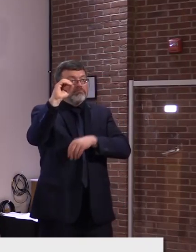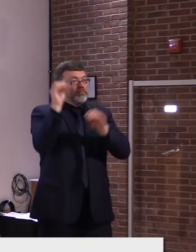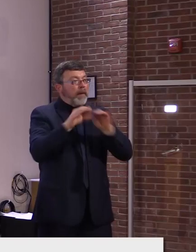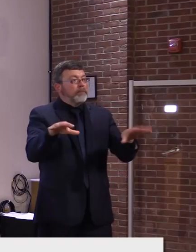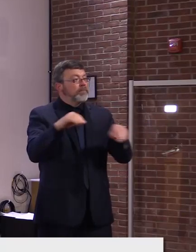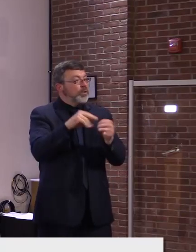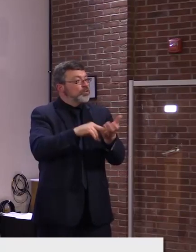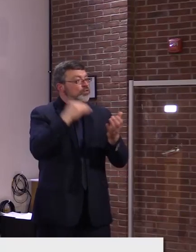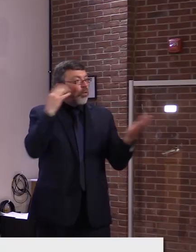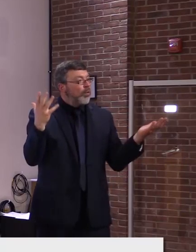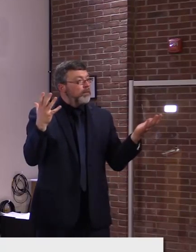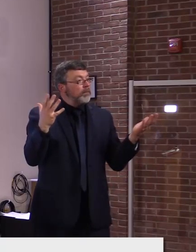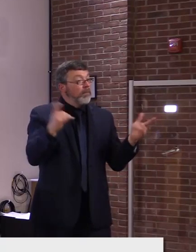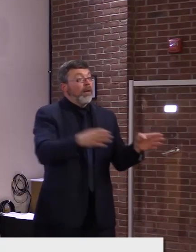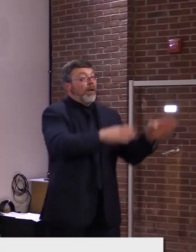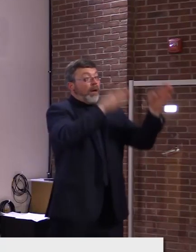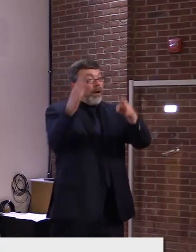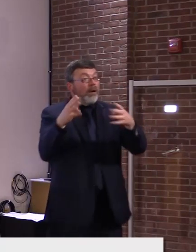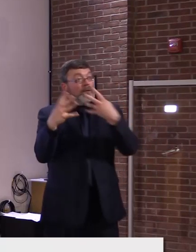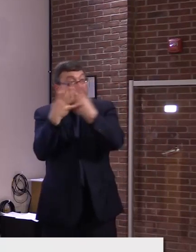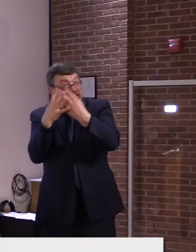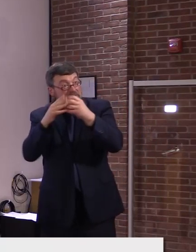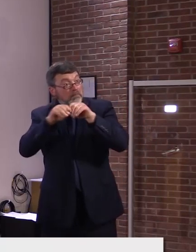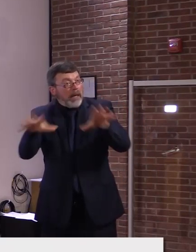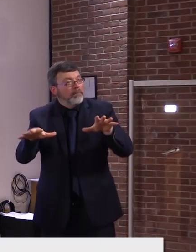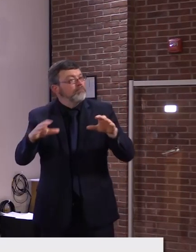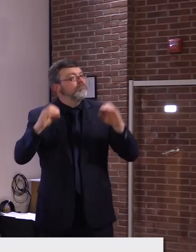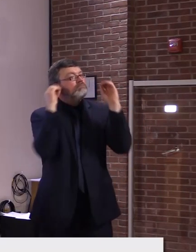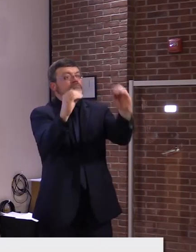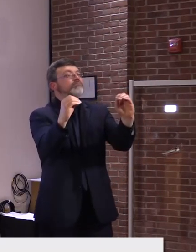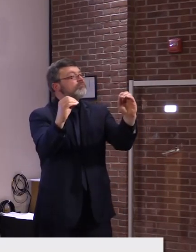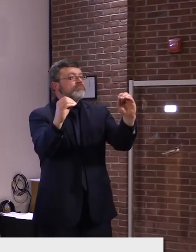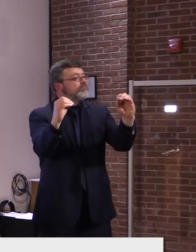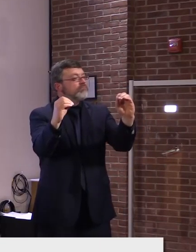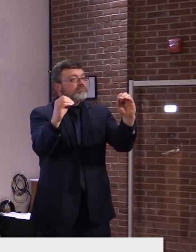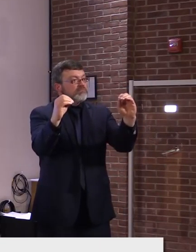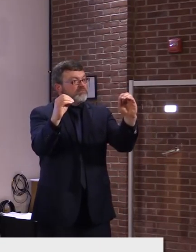settings either, such as our correctional facilities, et cetera.